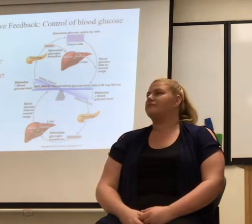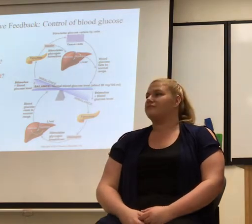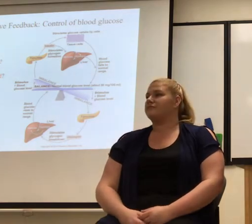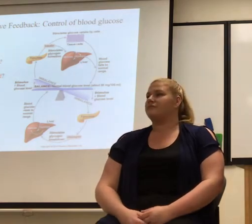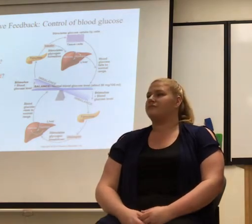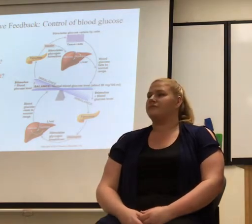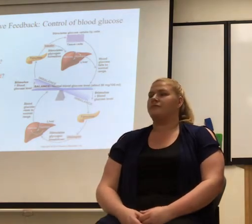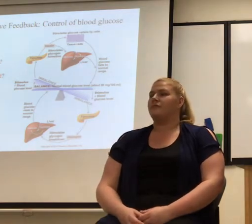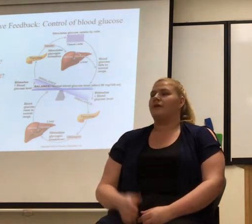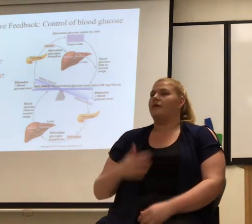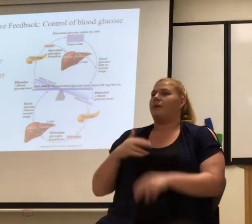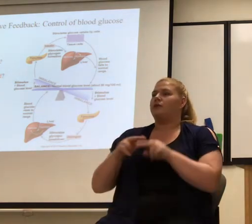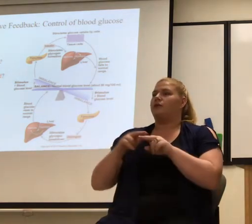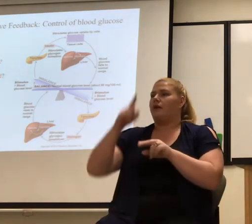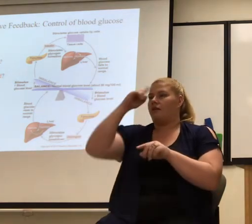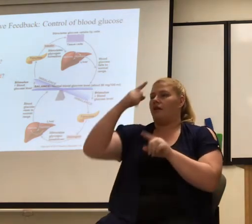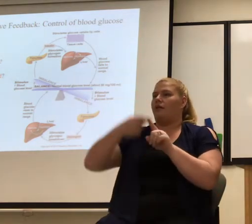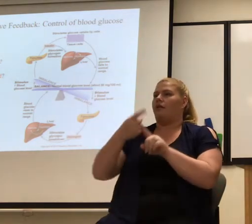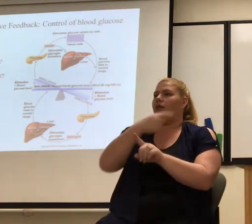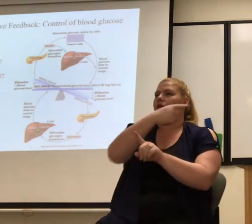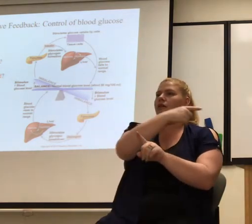Actually, I lost my train of thought. I think I said enough.